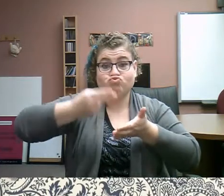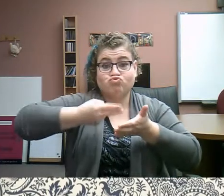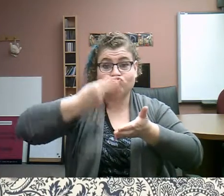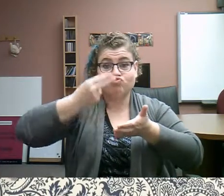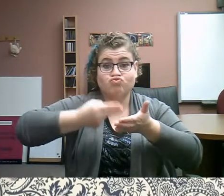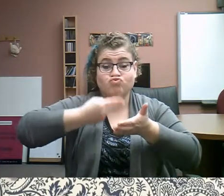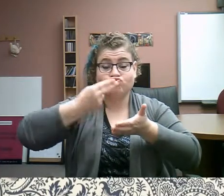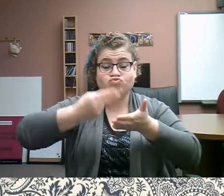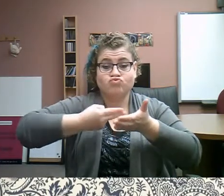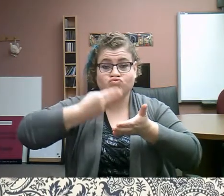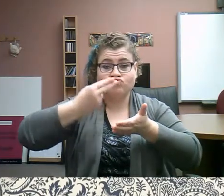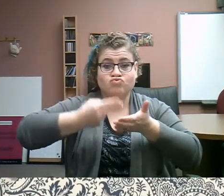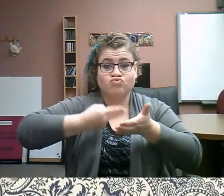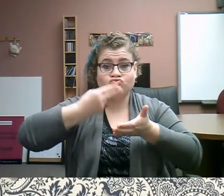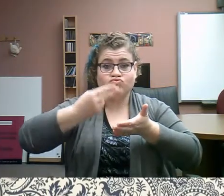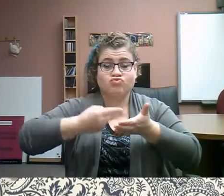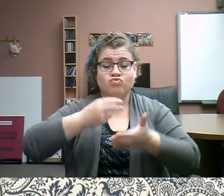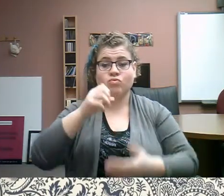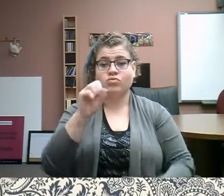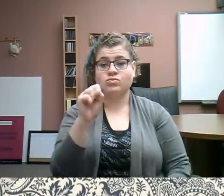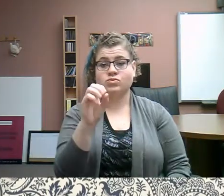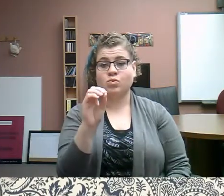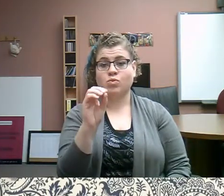Cracker, and then maybe you want that with soup.